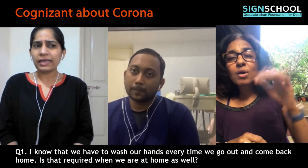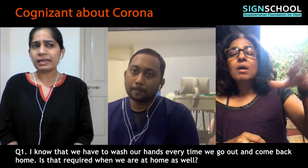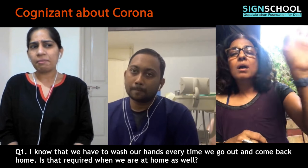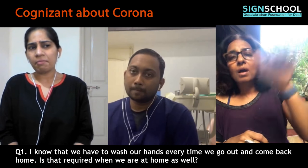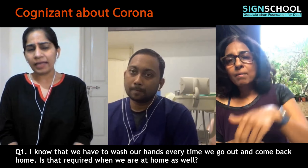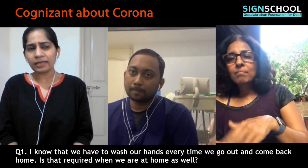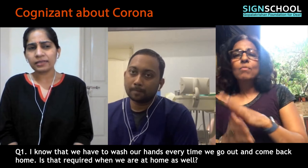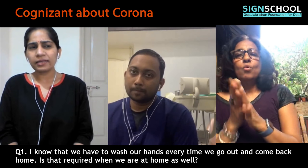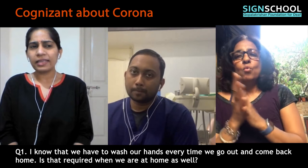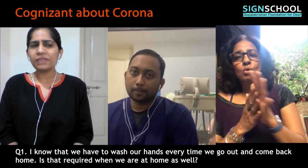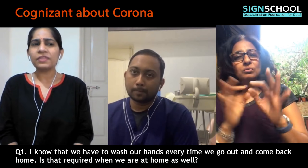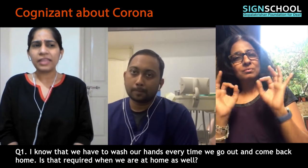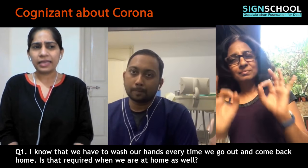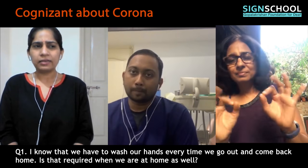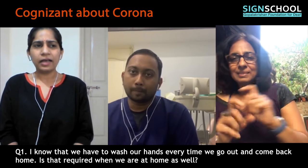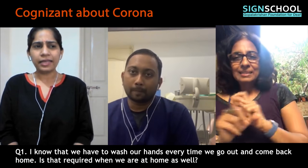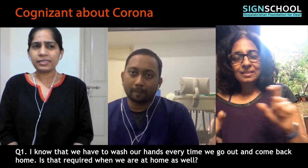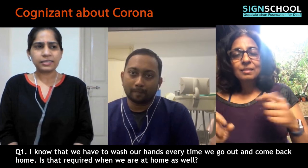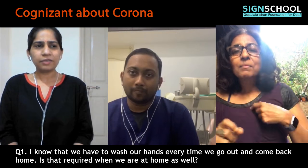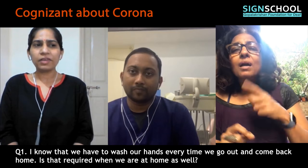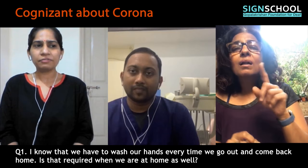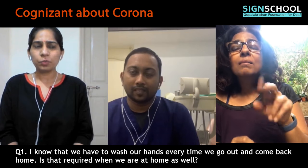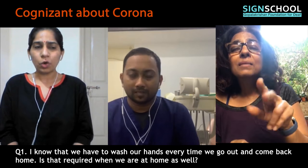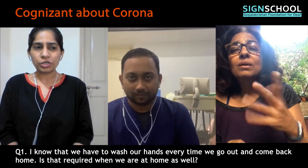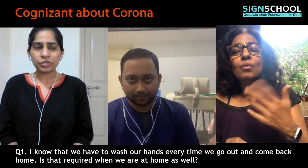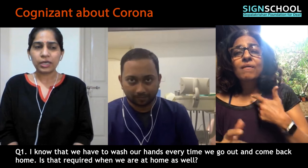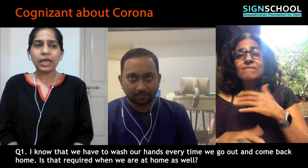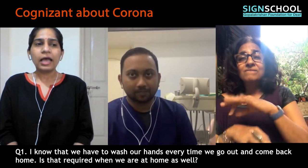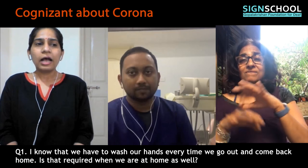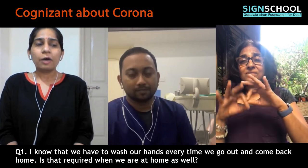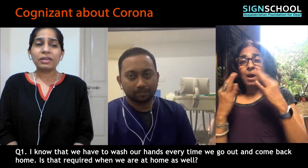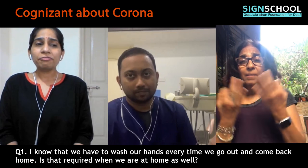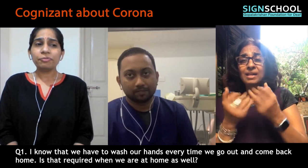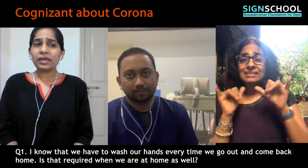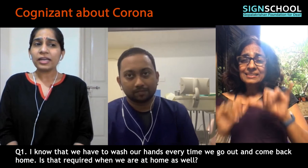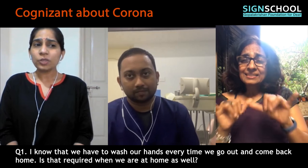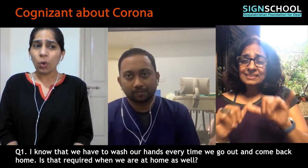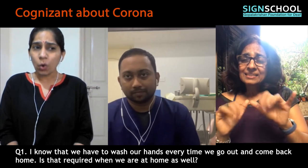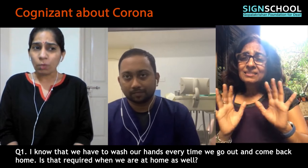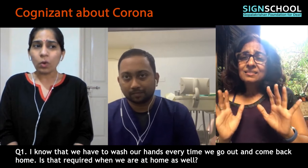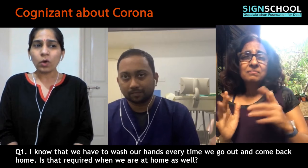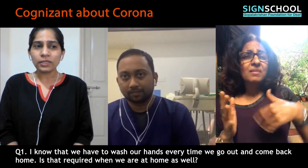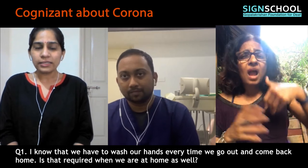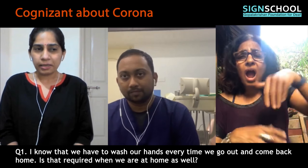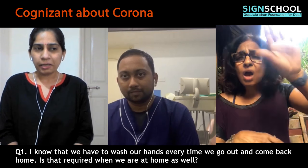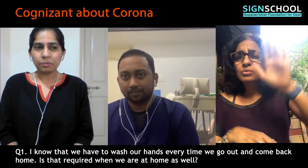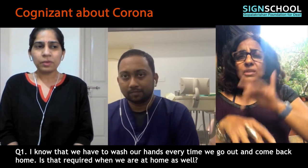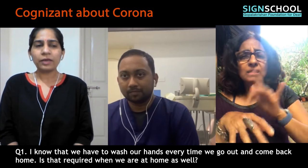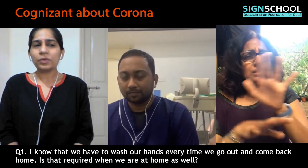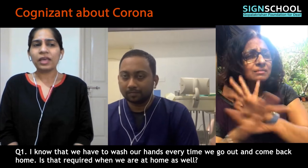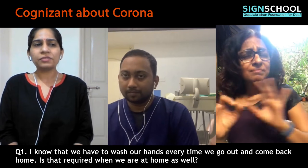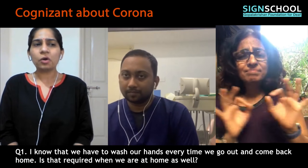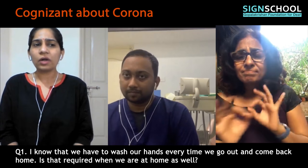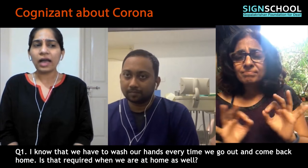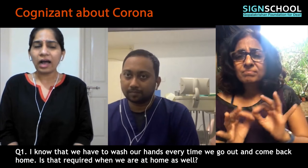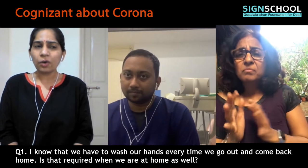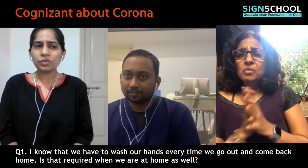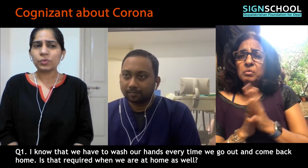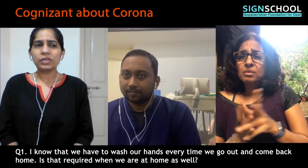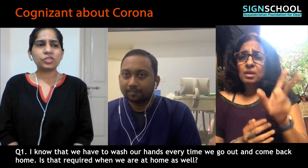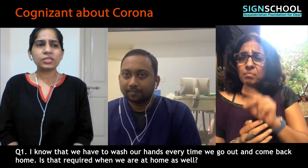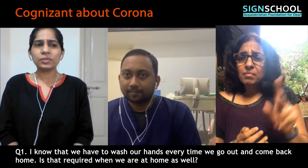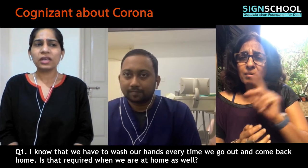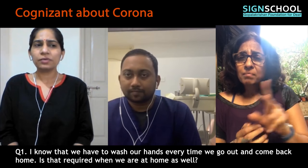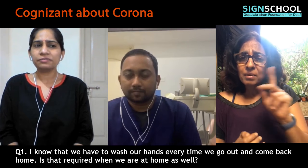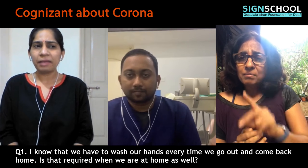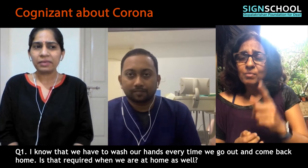work and come back, even then, I understand we have to wash. But if we are at home all the time and we haven't gone out,